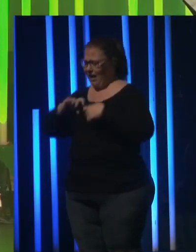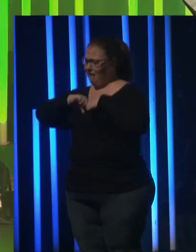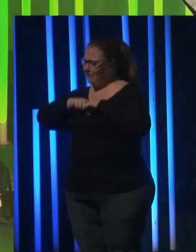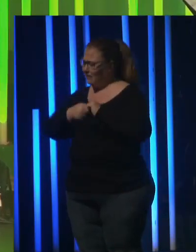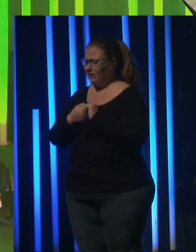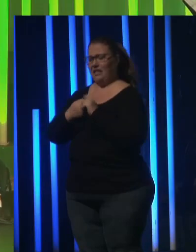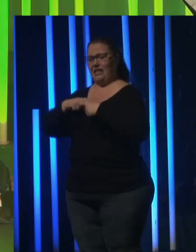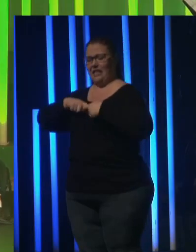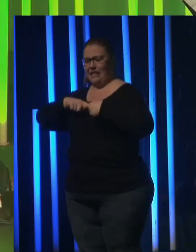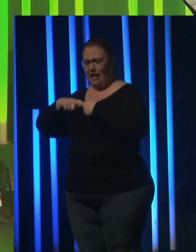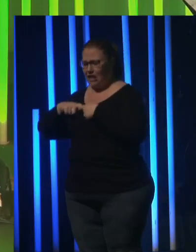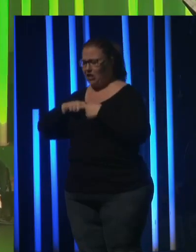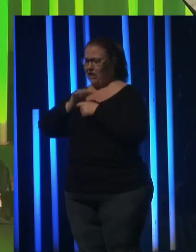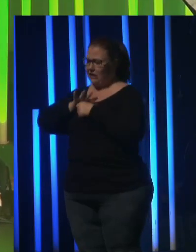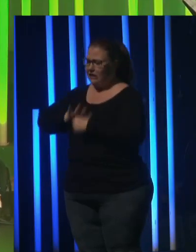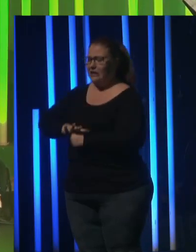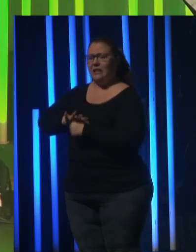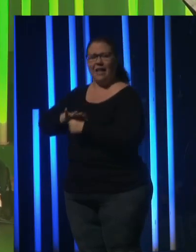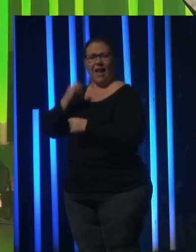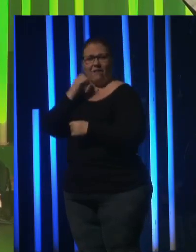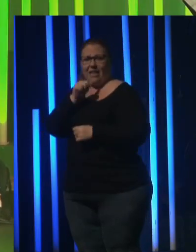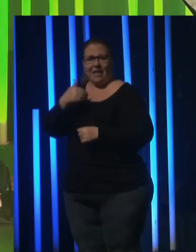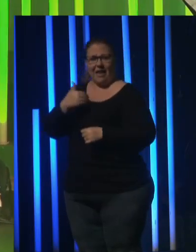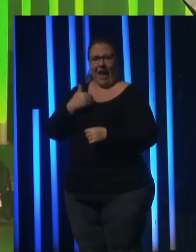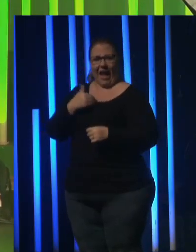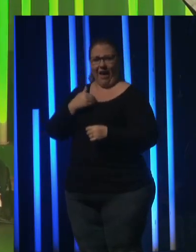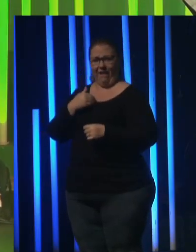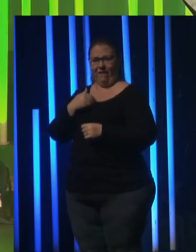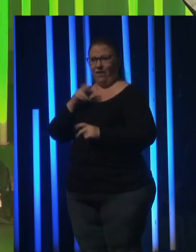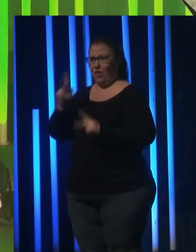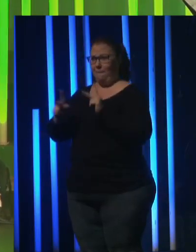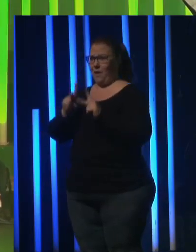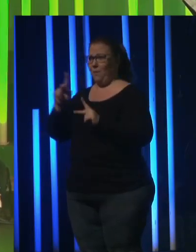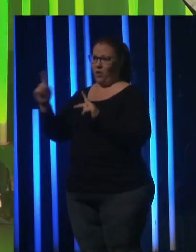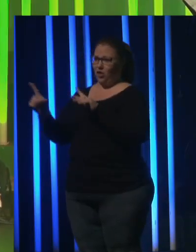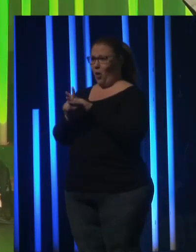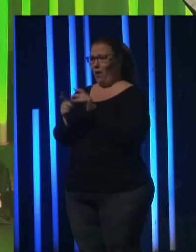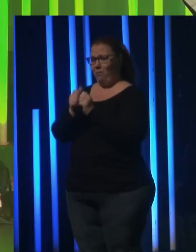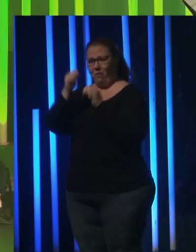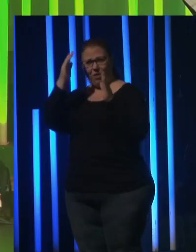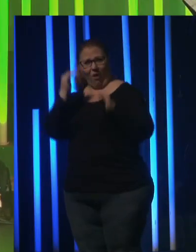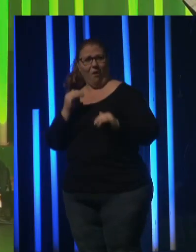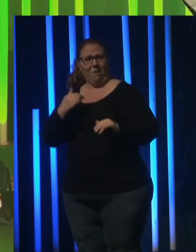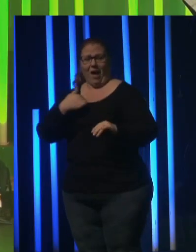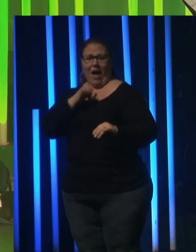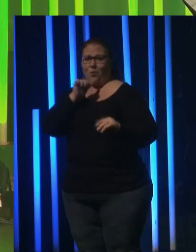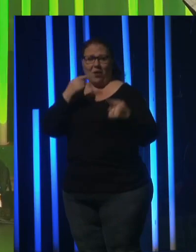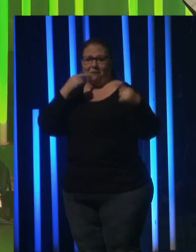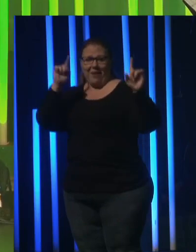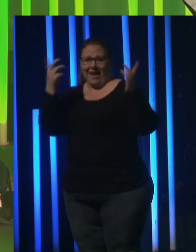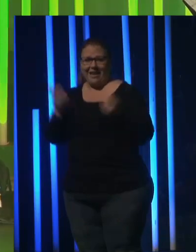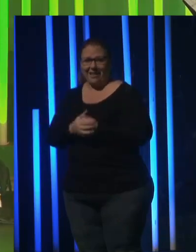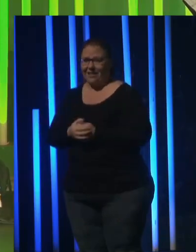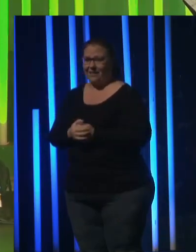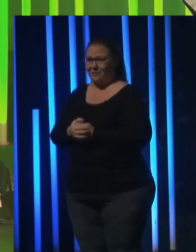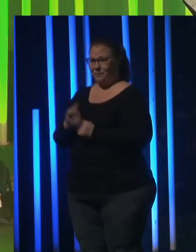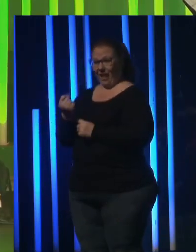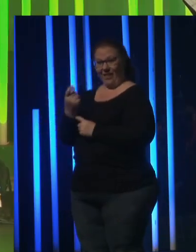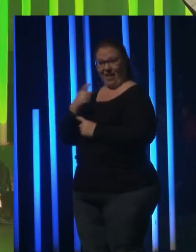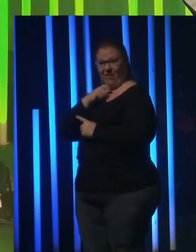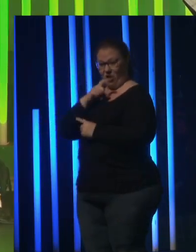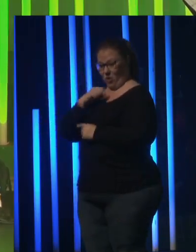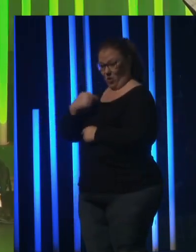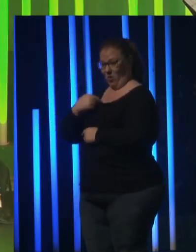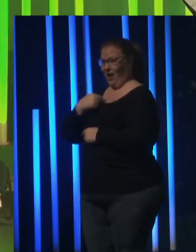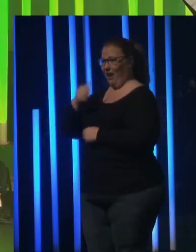tension. But if I did not have these ambassadors of hope, I wouldn't have made it. When I was 11 years old, I just